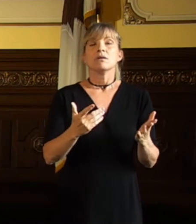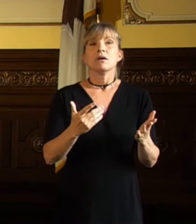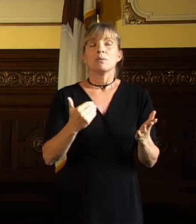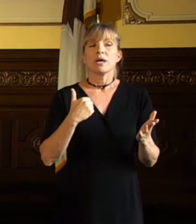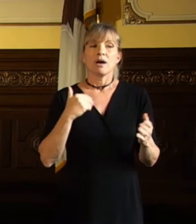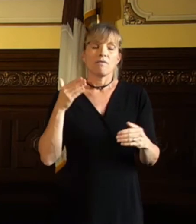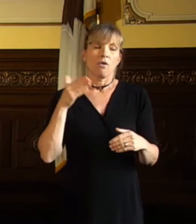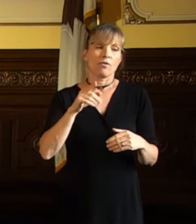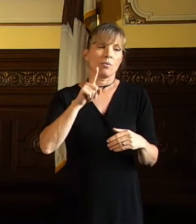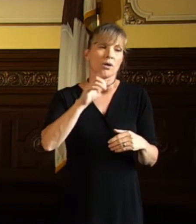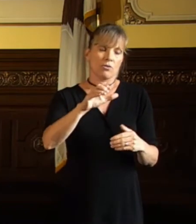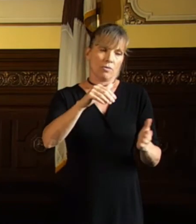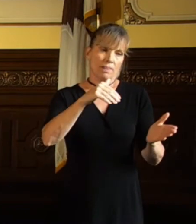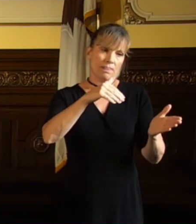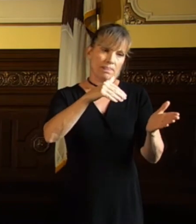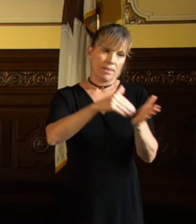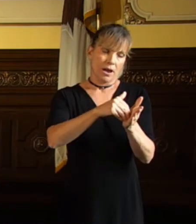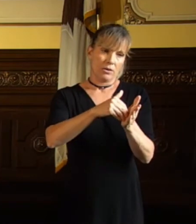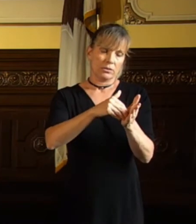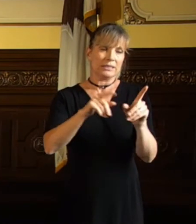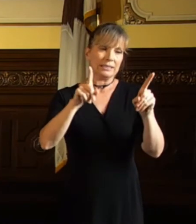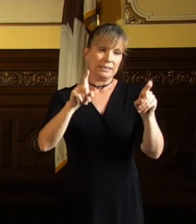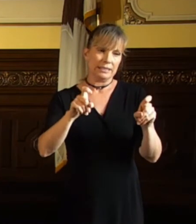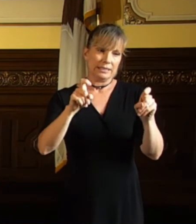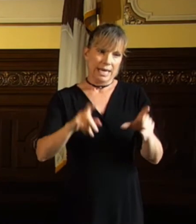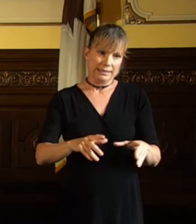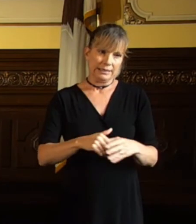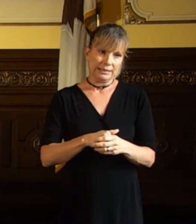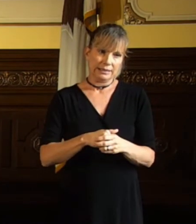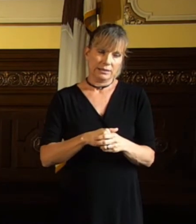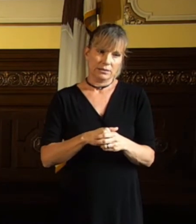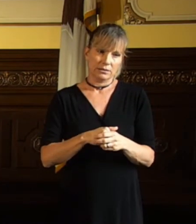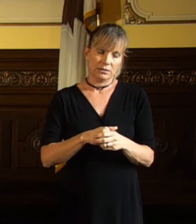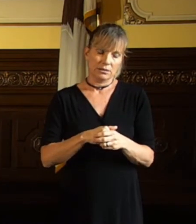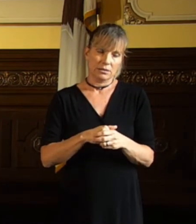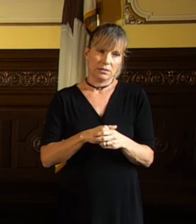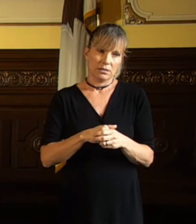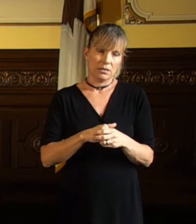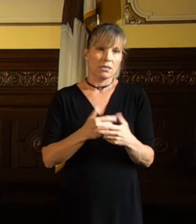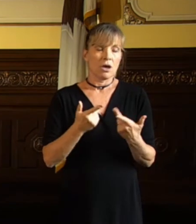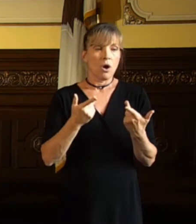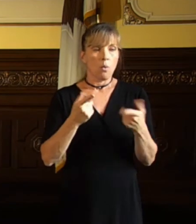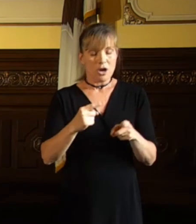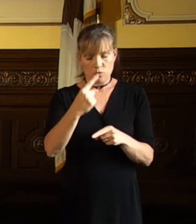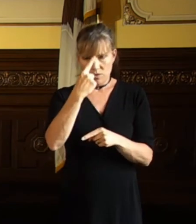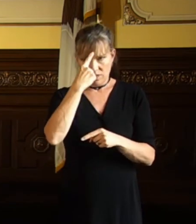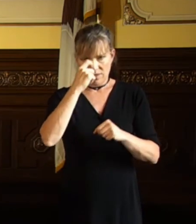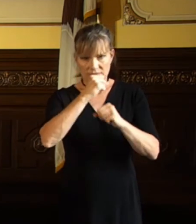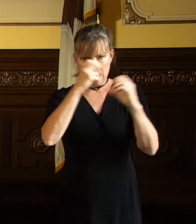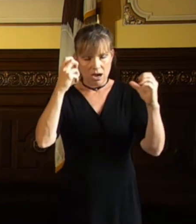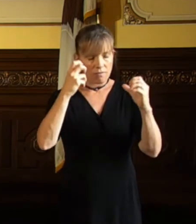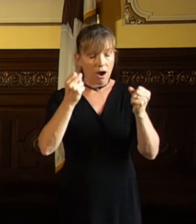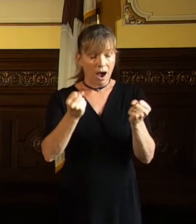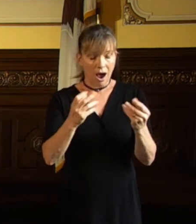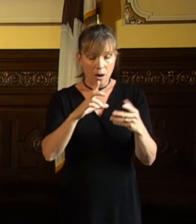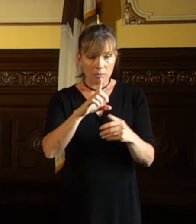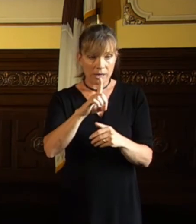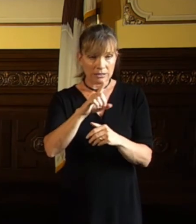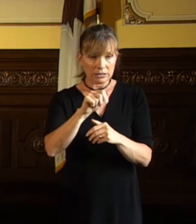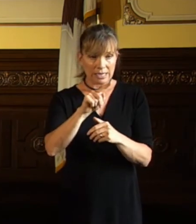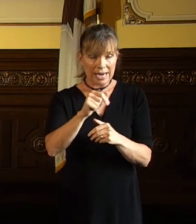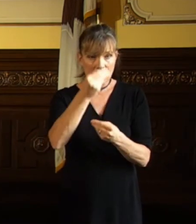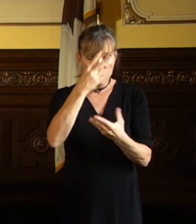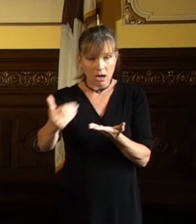over 100,000 tests. And so when we think about the amount of data that's